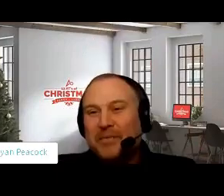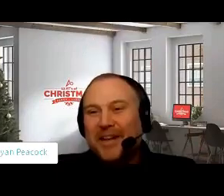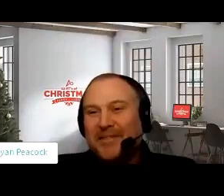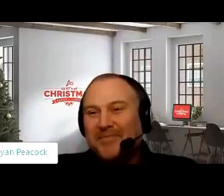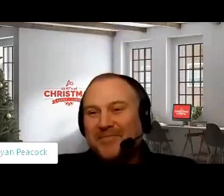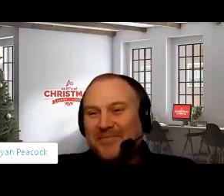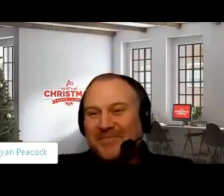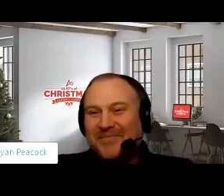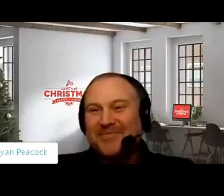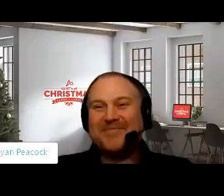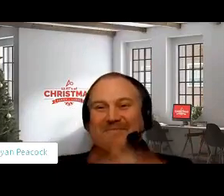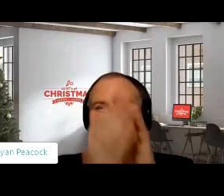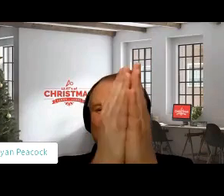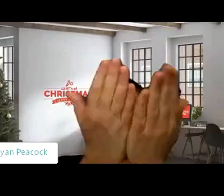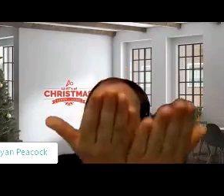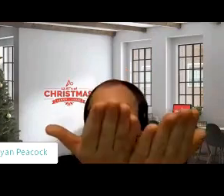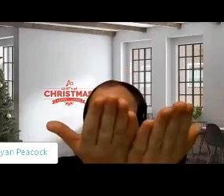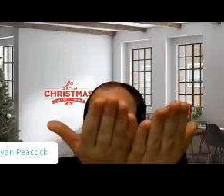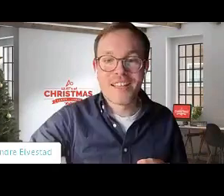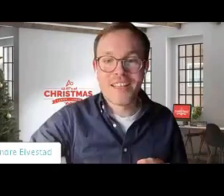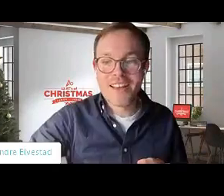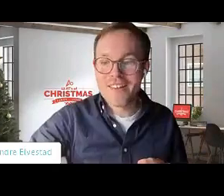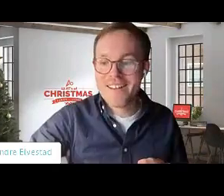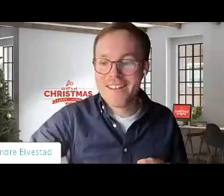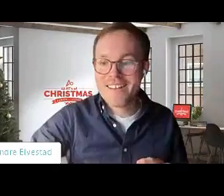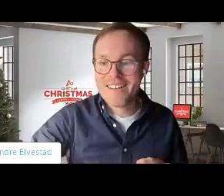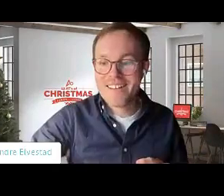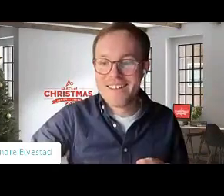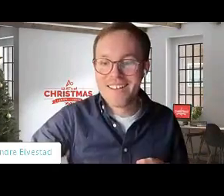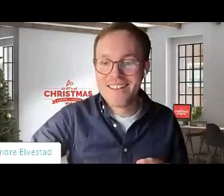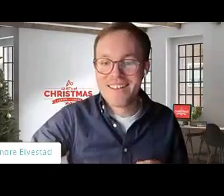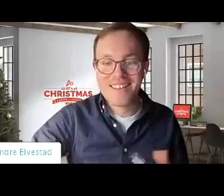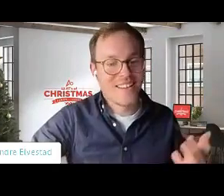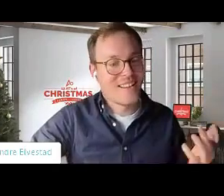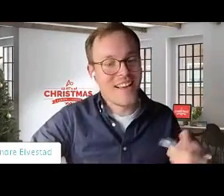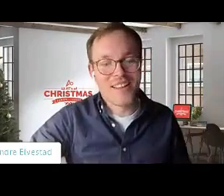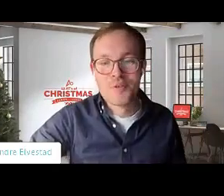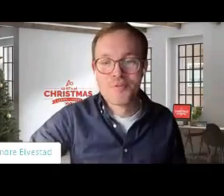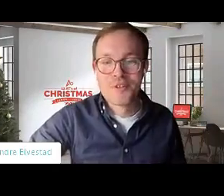me. Let's check it out. And 2 for 2.